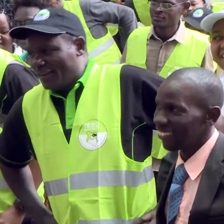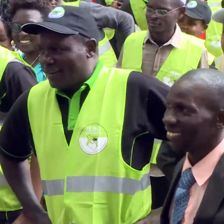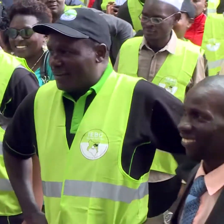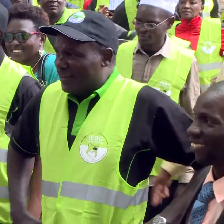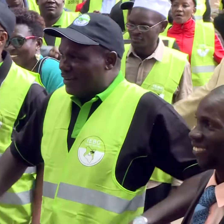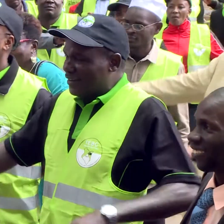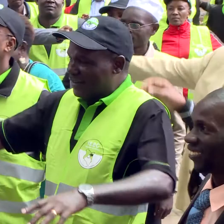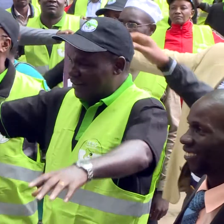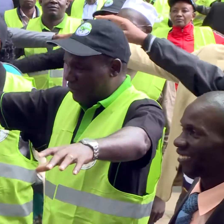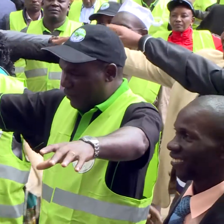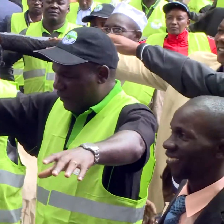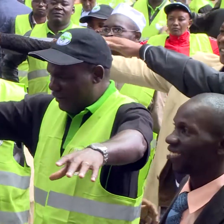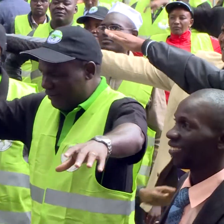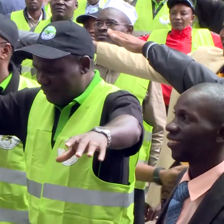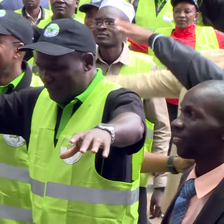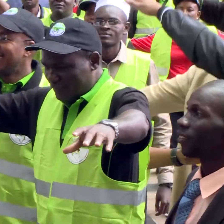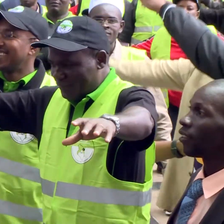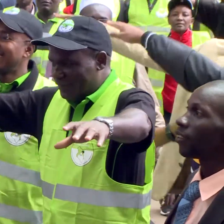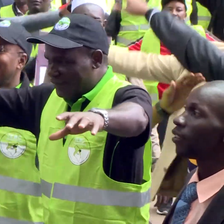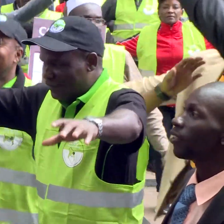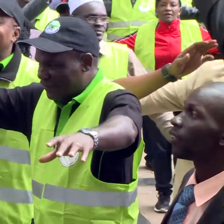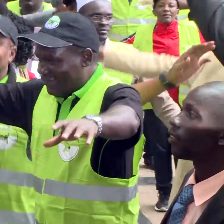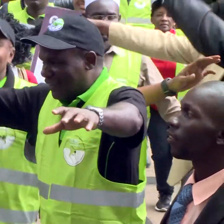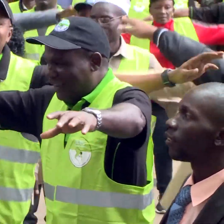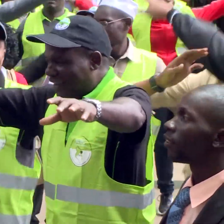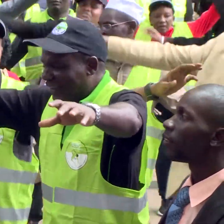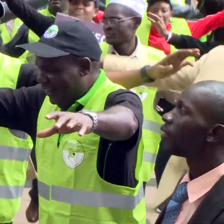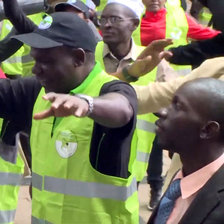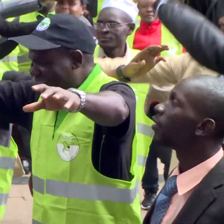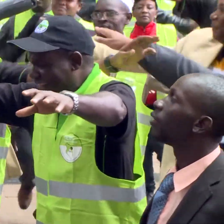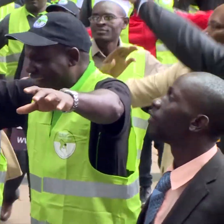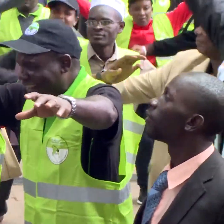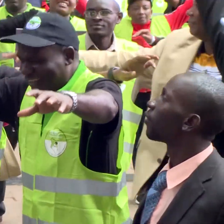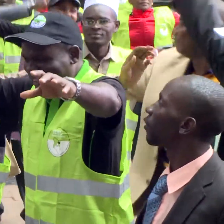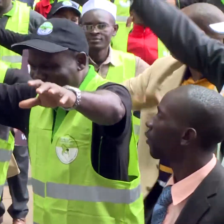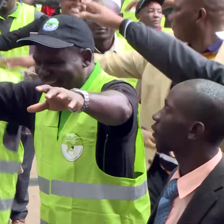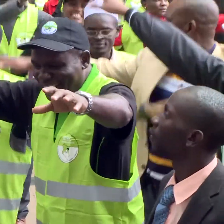Haya. Hivi. Haya, turuke tena.